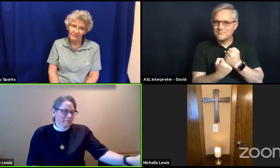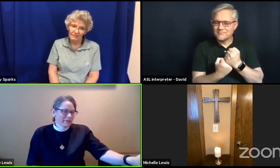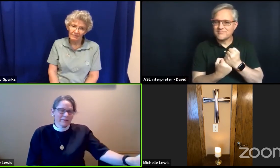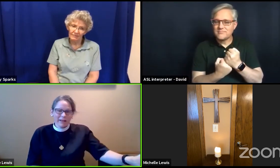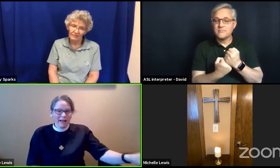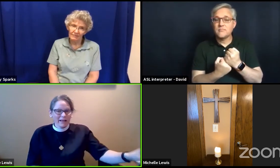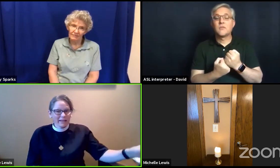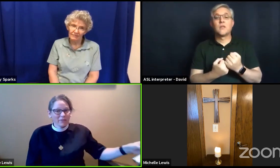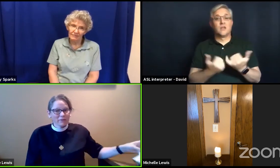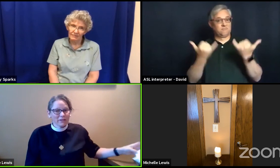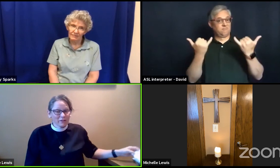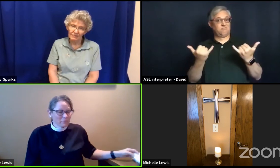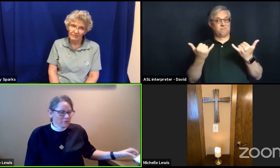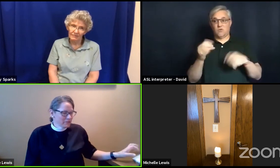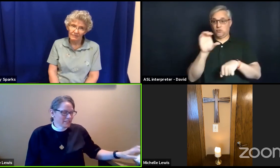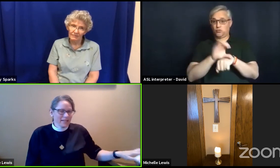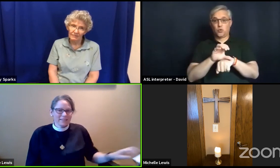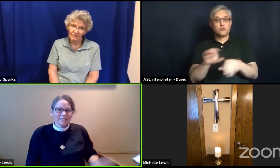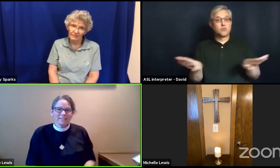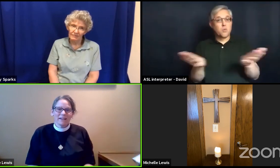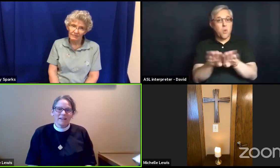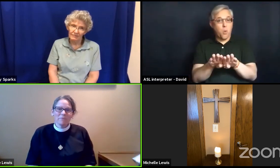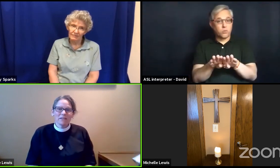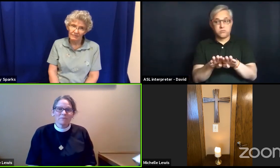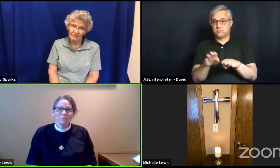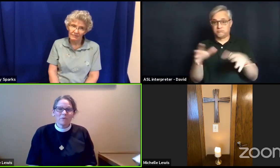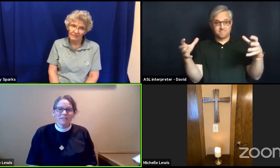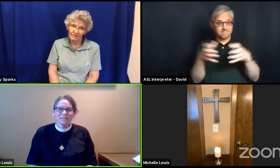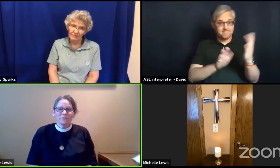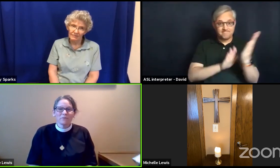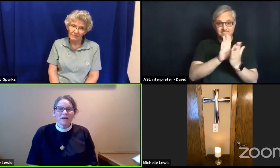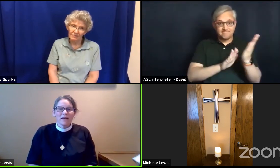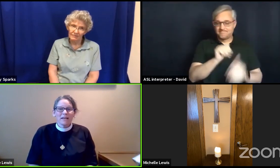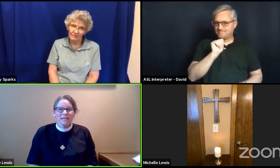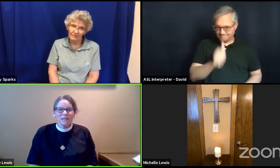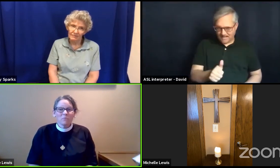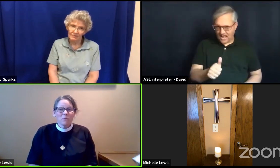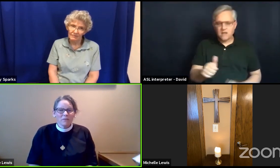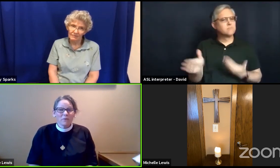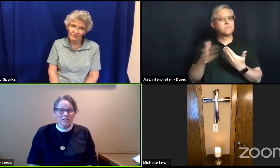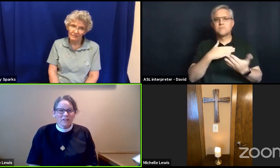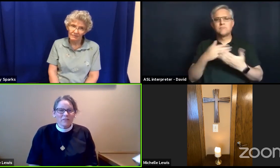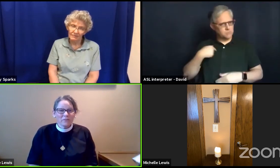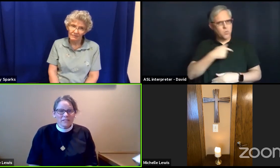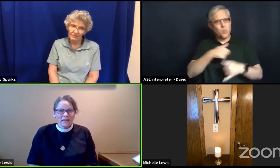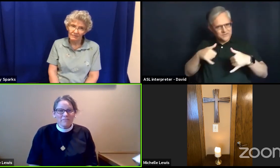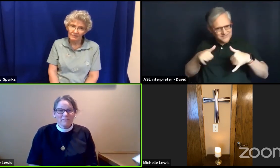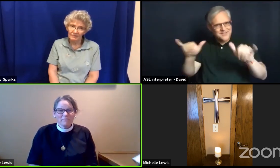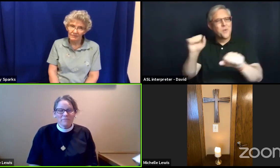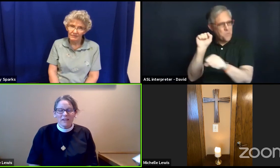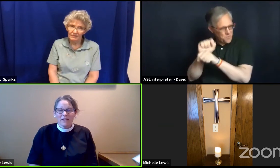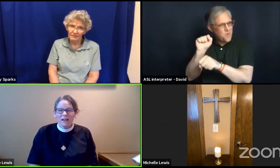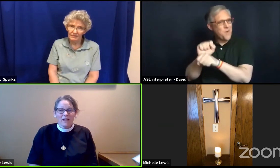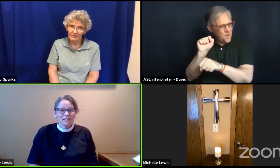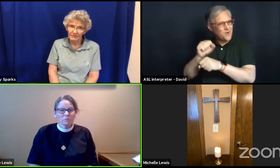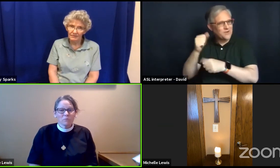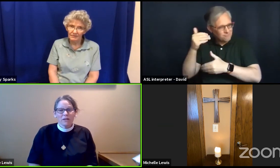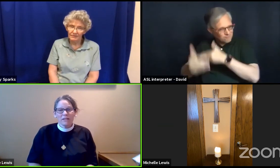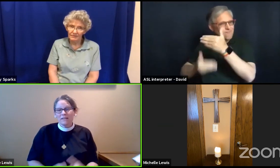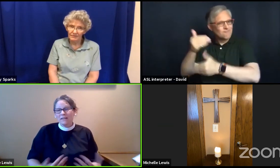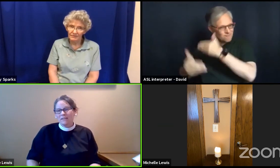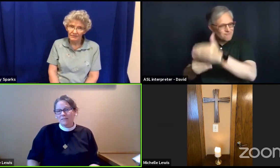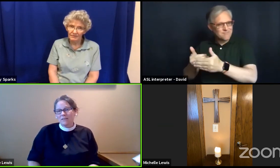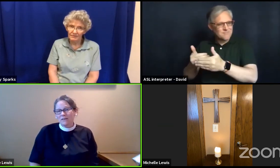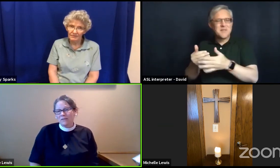working. We are not gathering in our building at this time because we want to keep one another safe and not